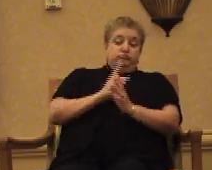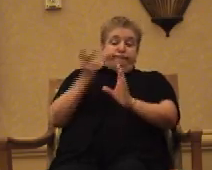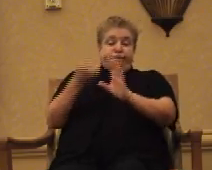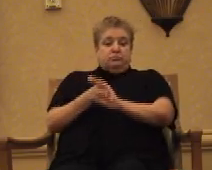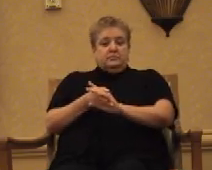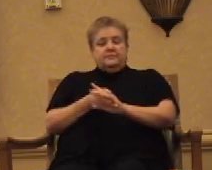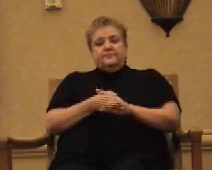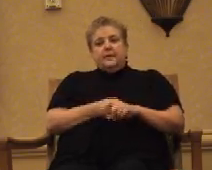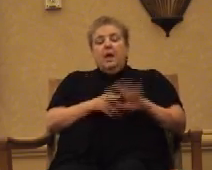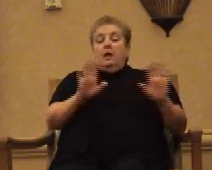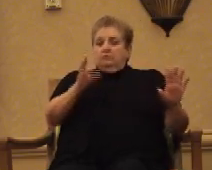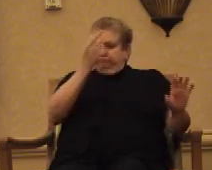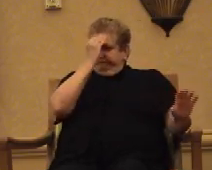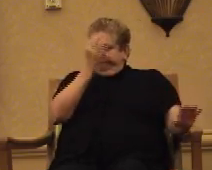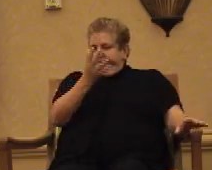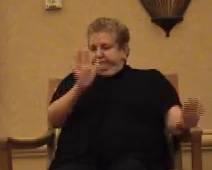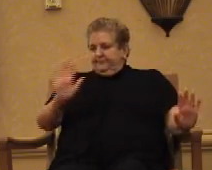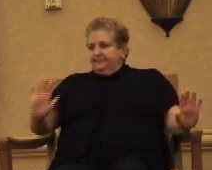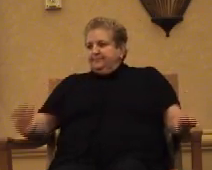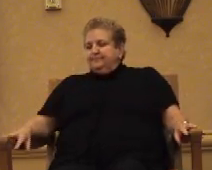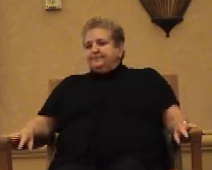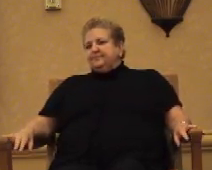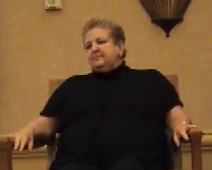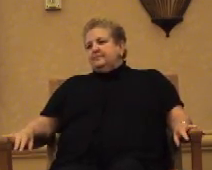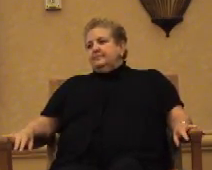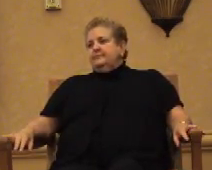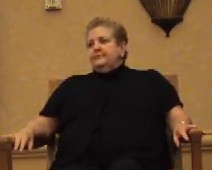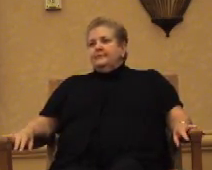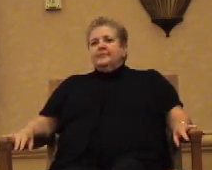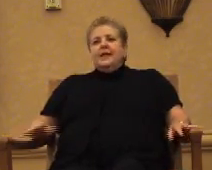four. I'll tell you, it was one of the last years. It was an all-male college.